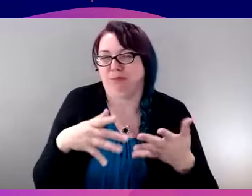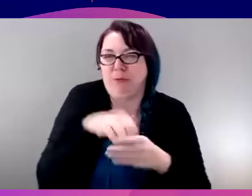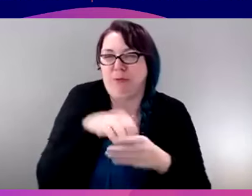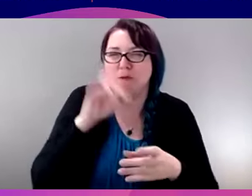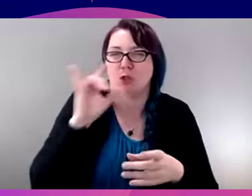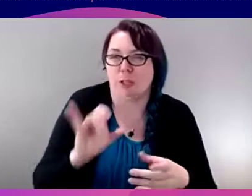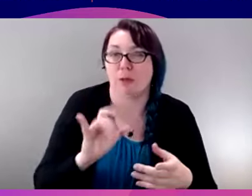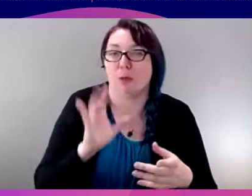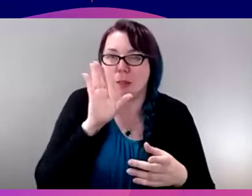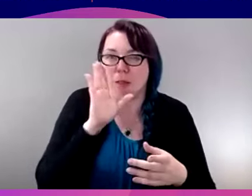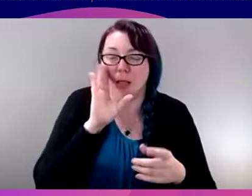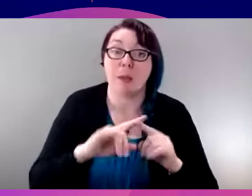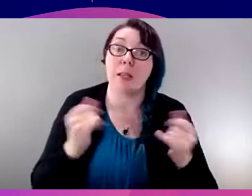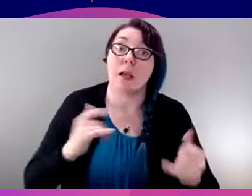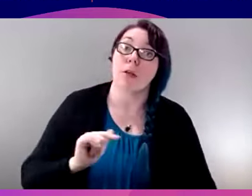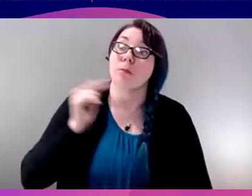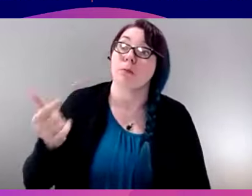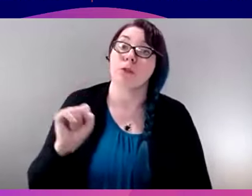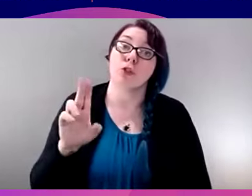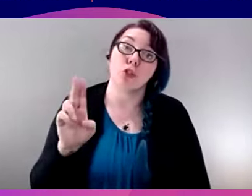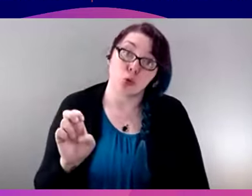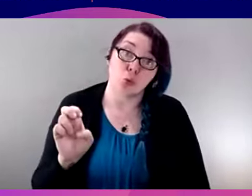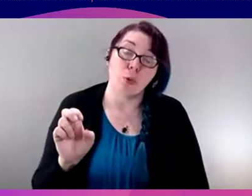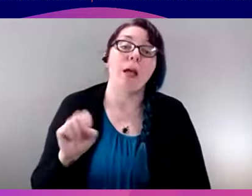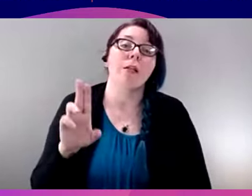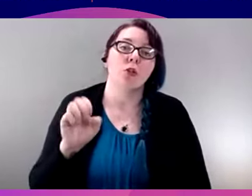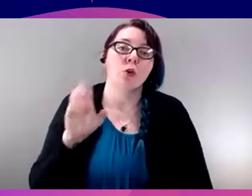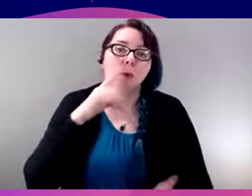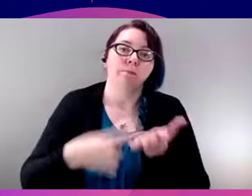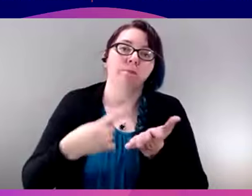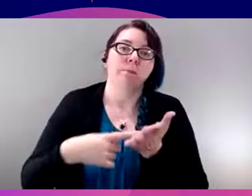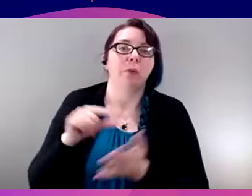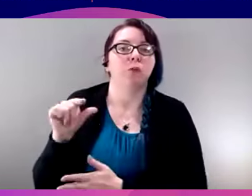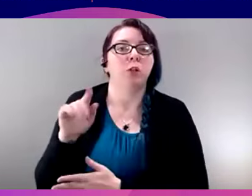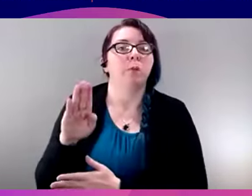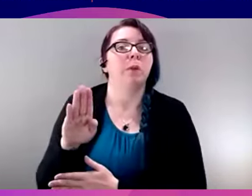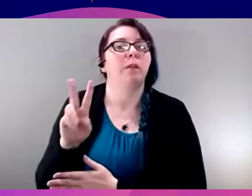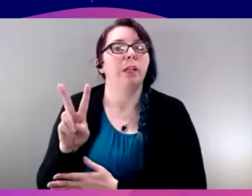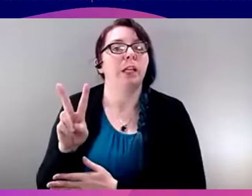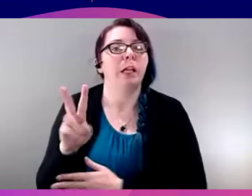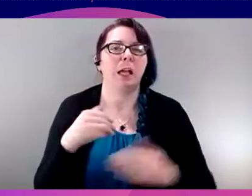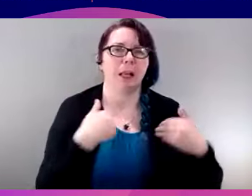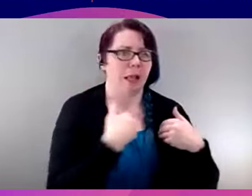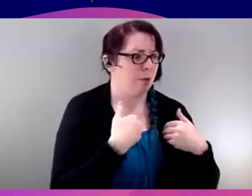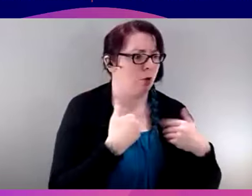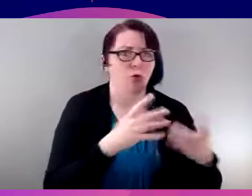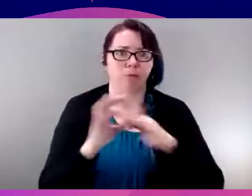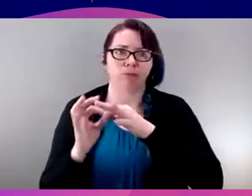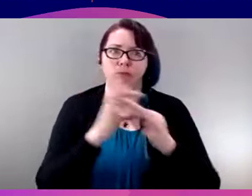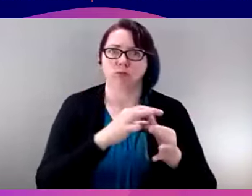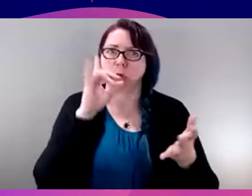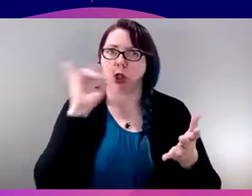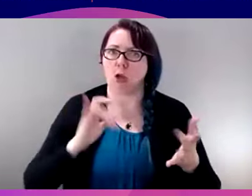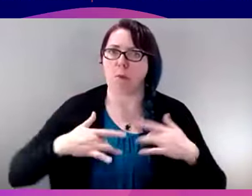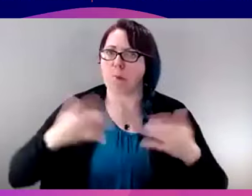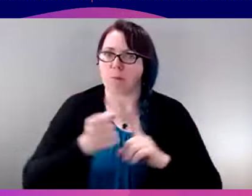For now, I'll pass it over to Sue to discuss GBV and the impact of animals. Thank you so much,